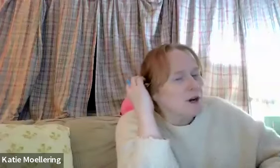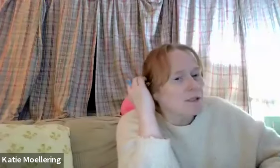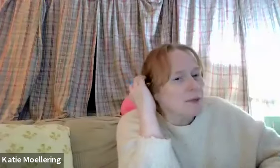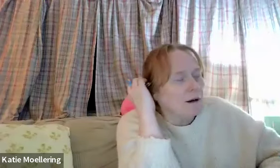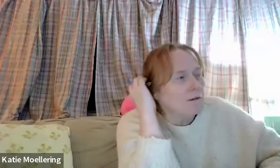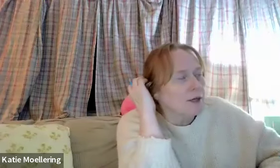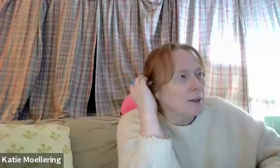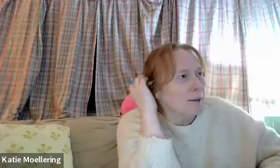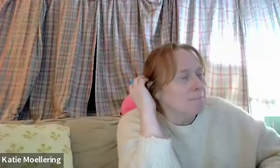talked about